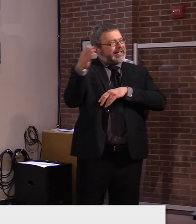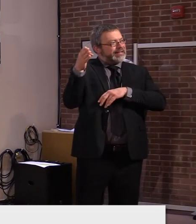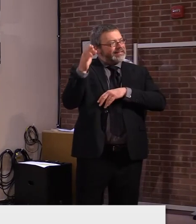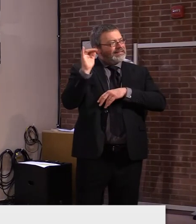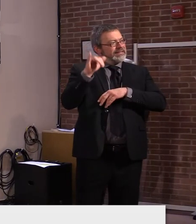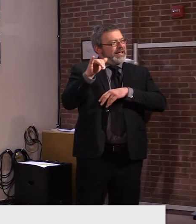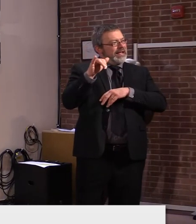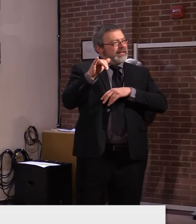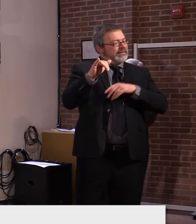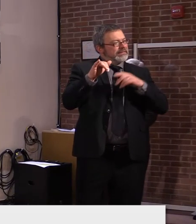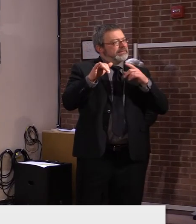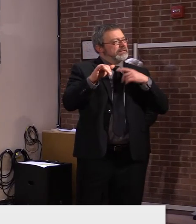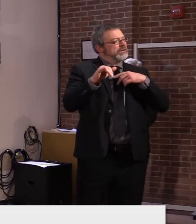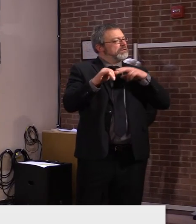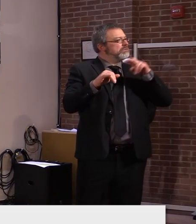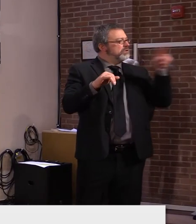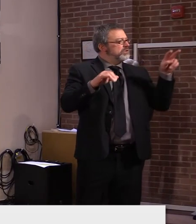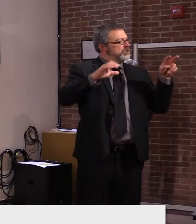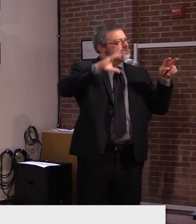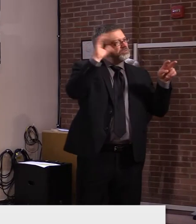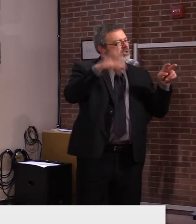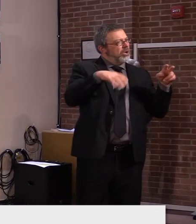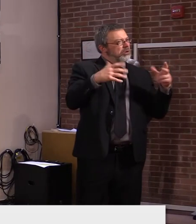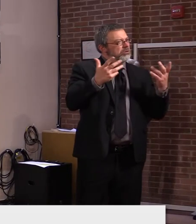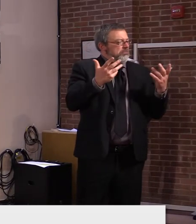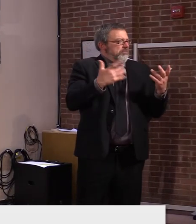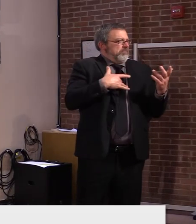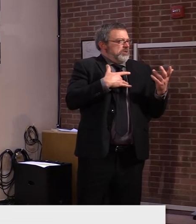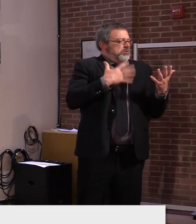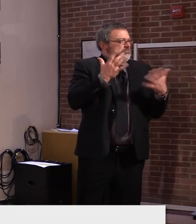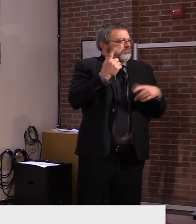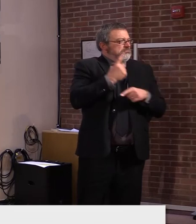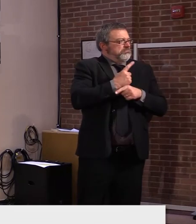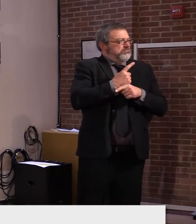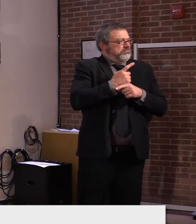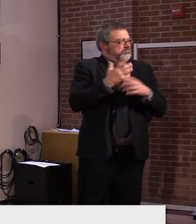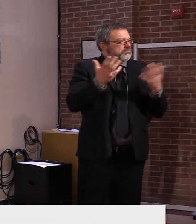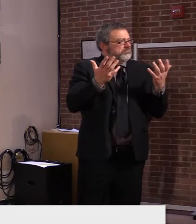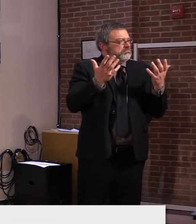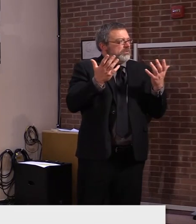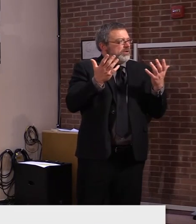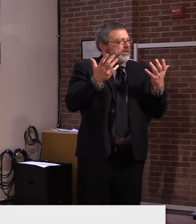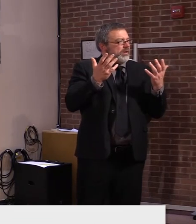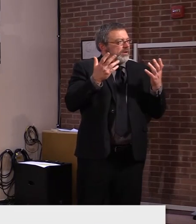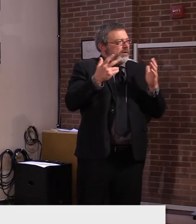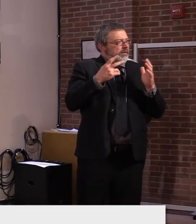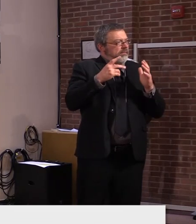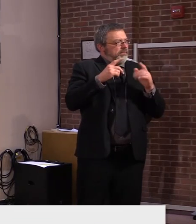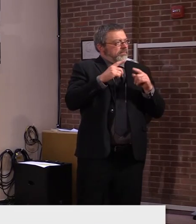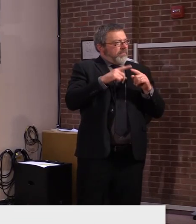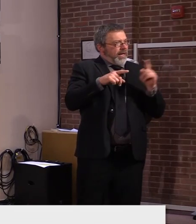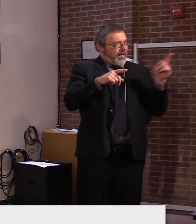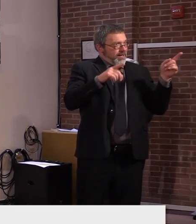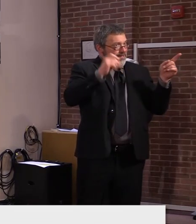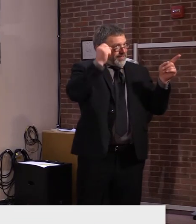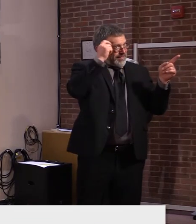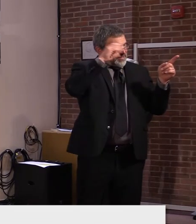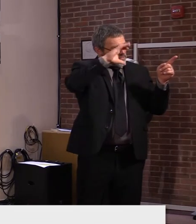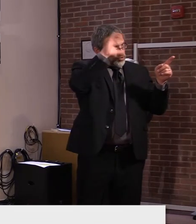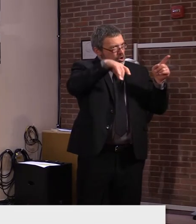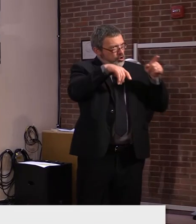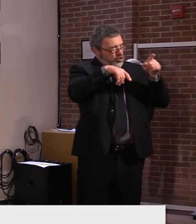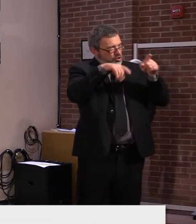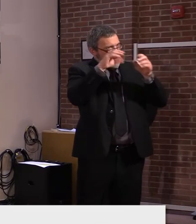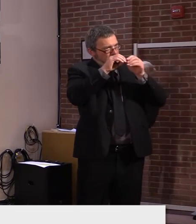have data on the condition of our schools in terms of being able to stay cool as it gets hotter, and also